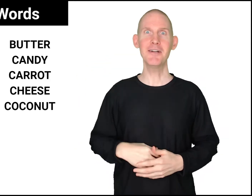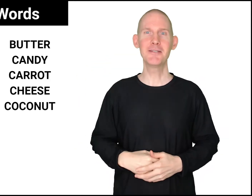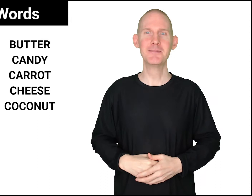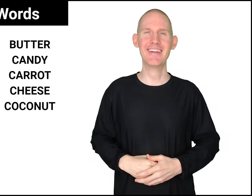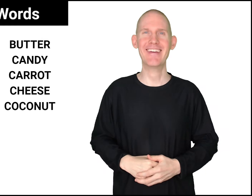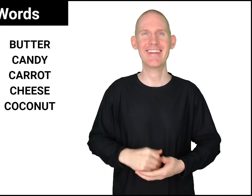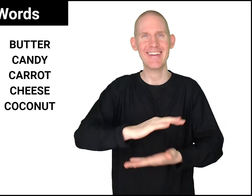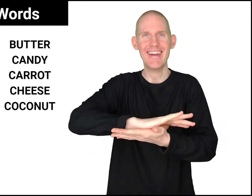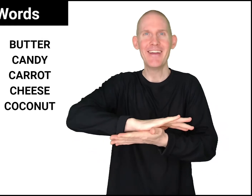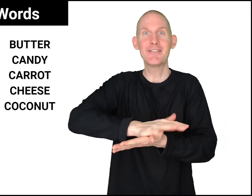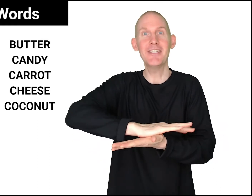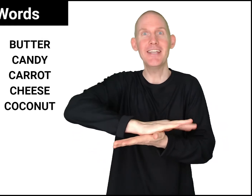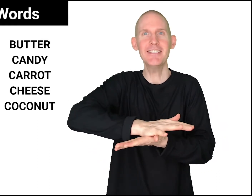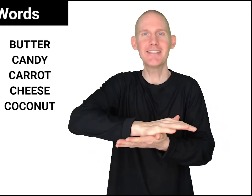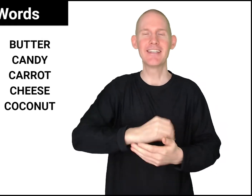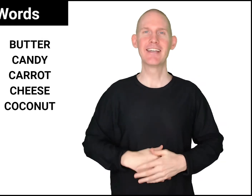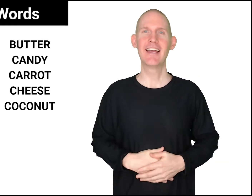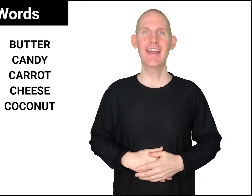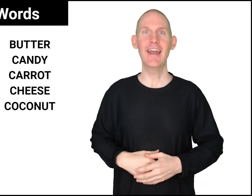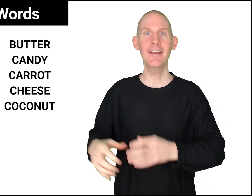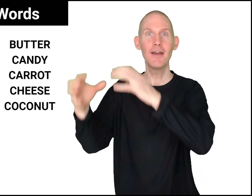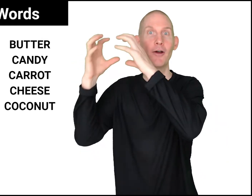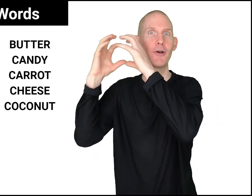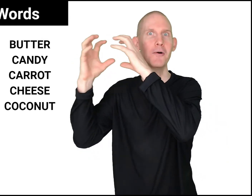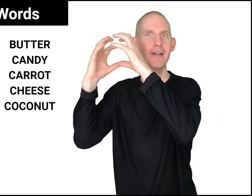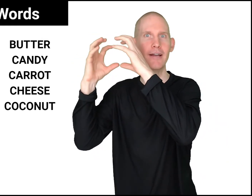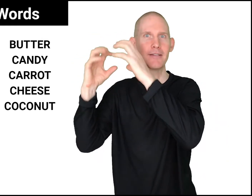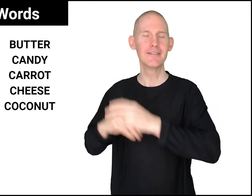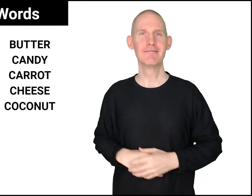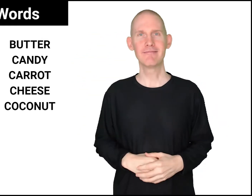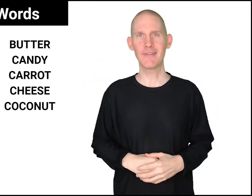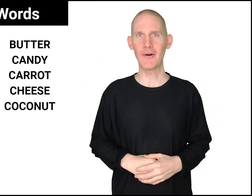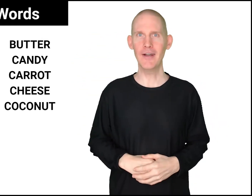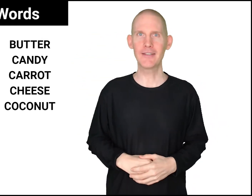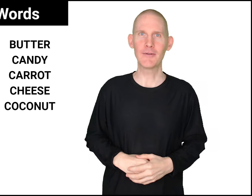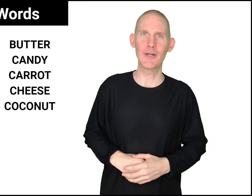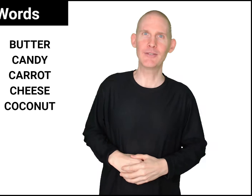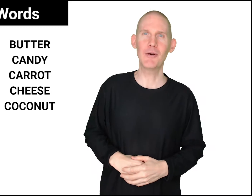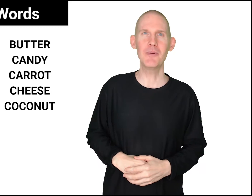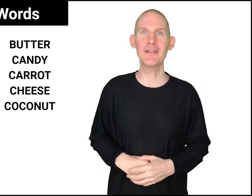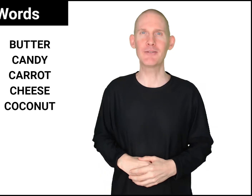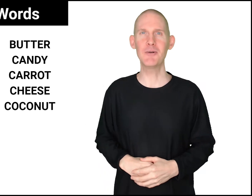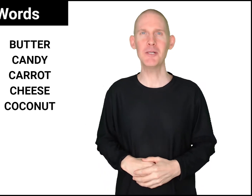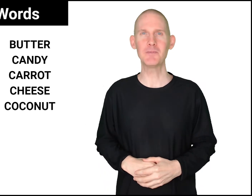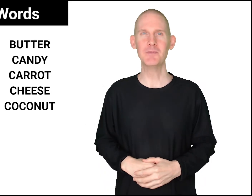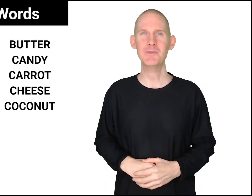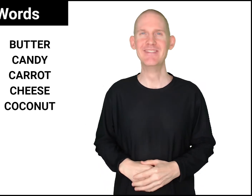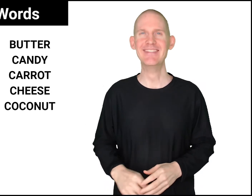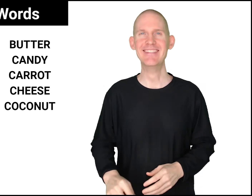carrot, cheese, and coconut. All right, let's jump in. Let's do it.